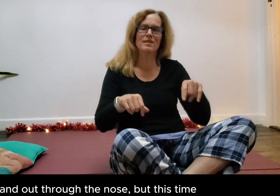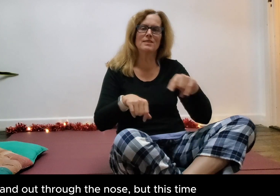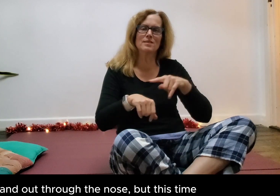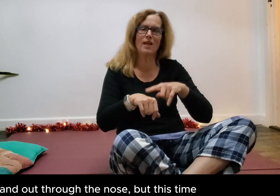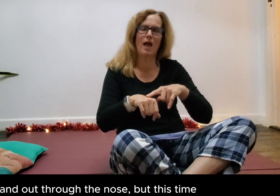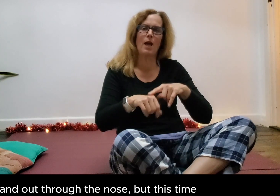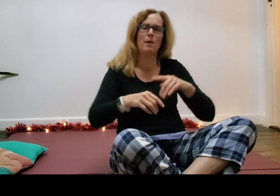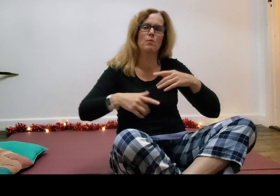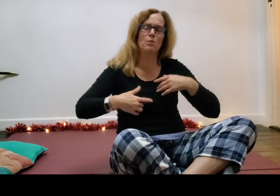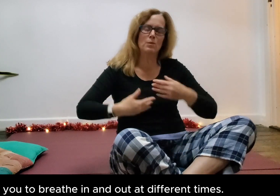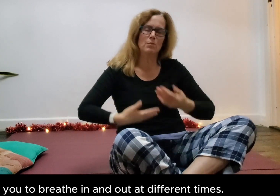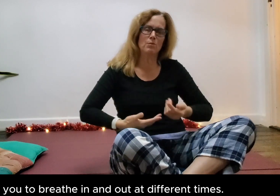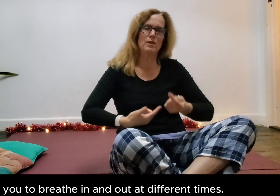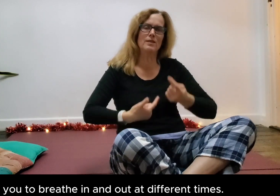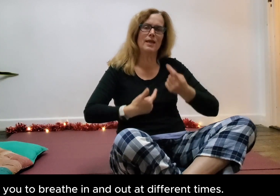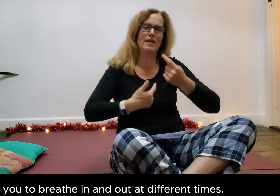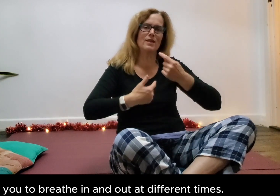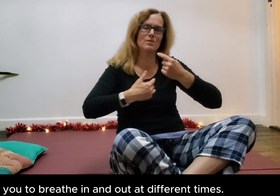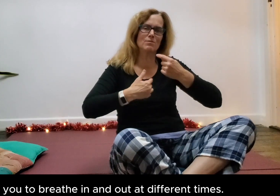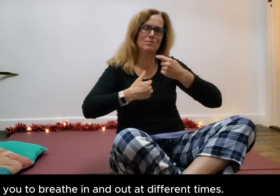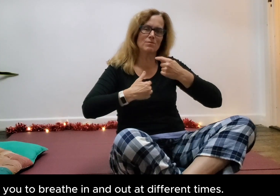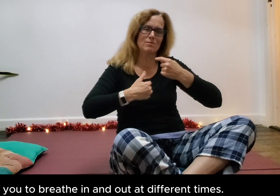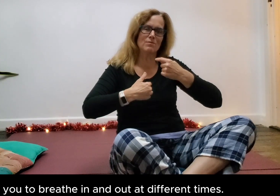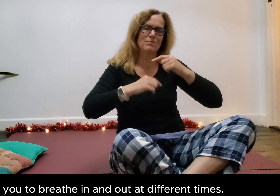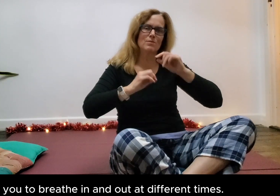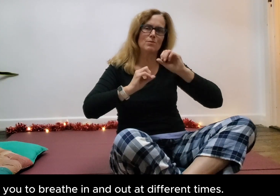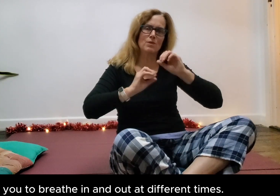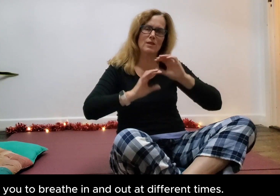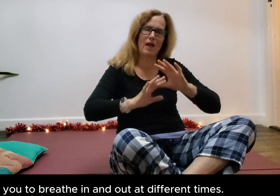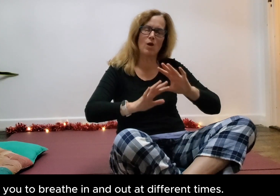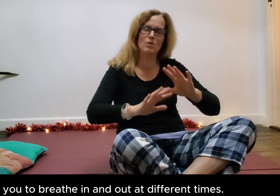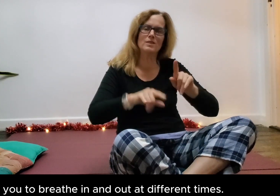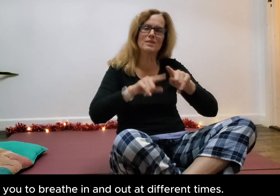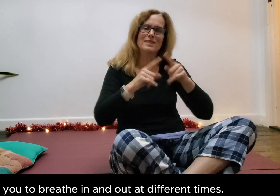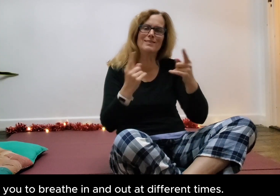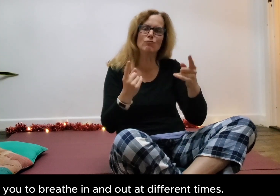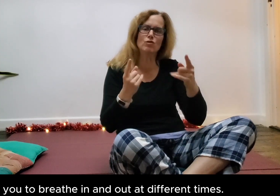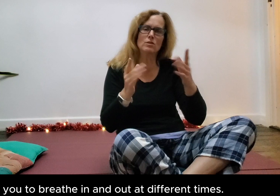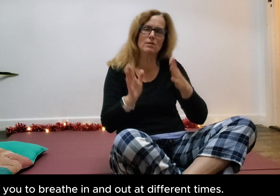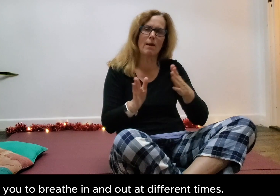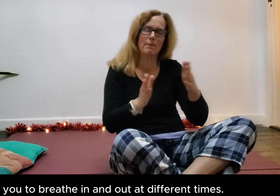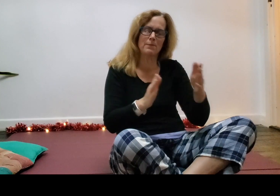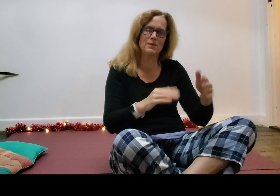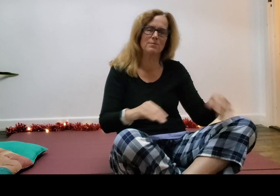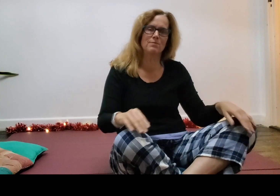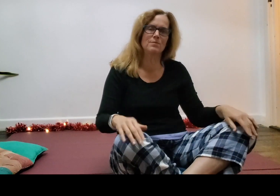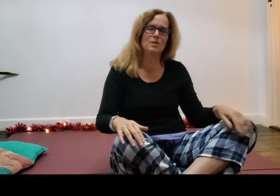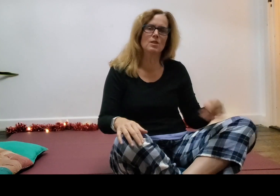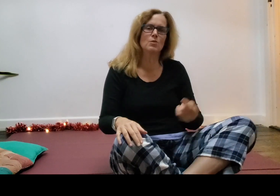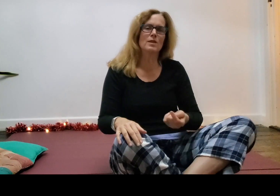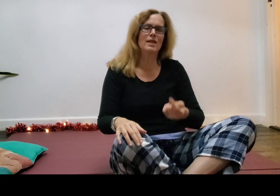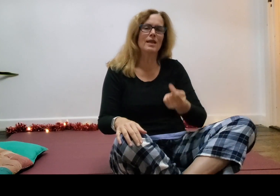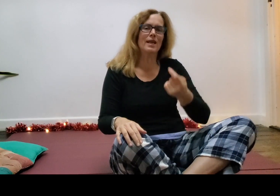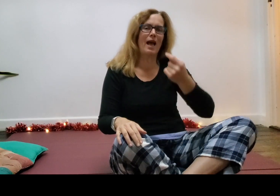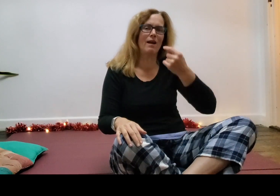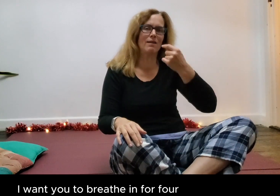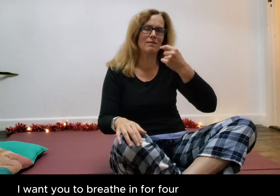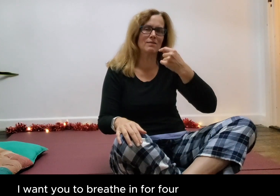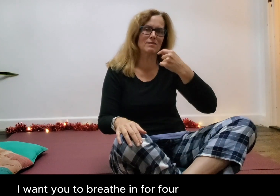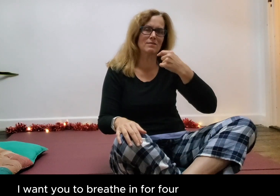nose. But this time, I want you to breathe in and out at different times. I want you to